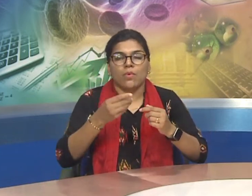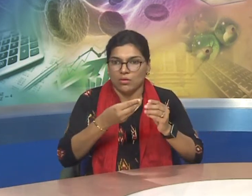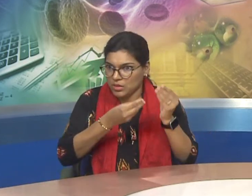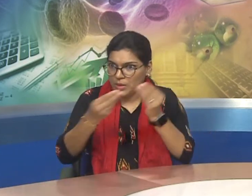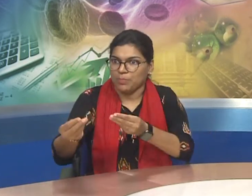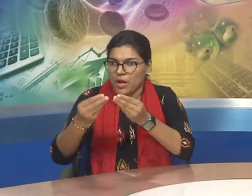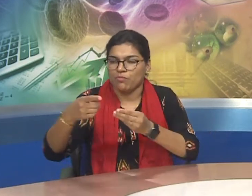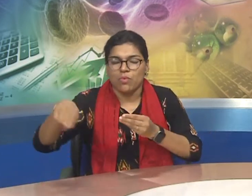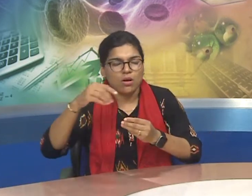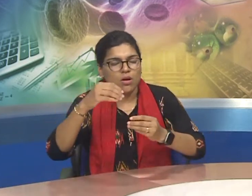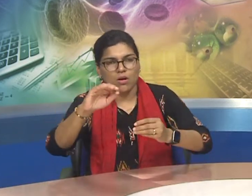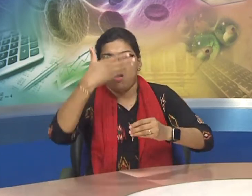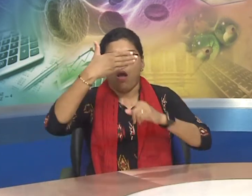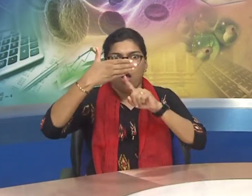services.